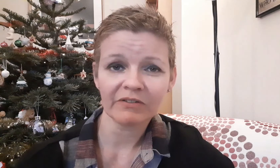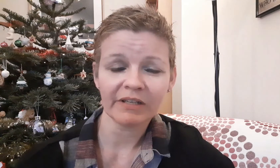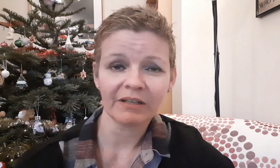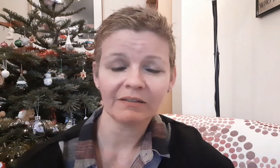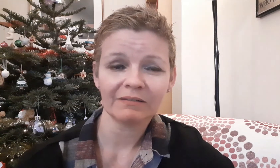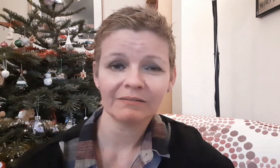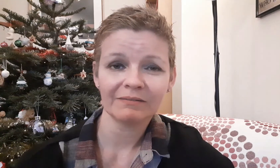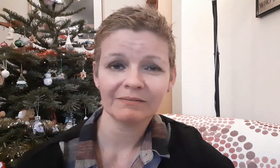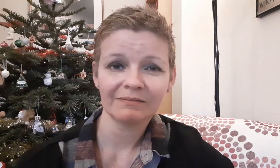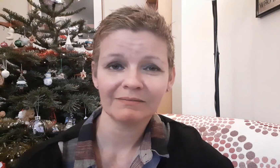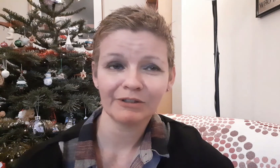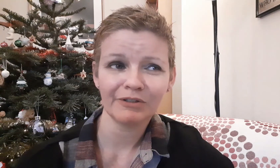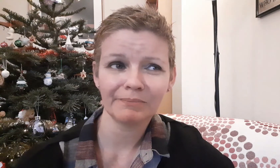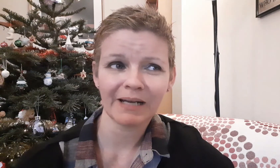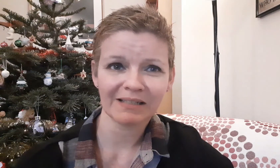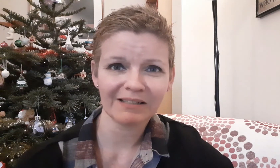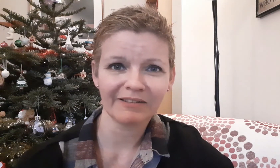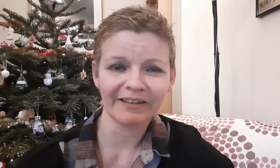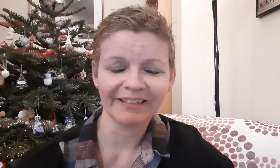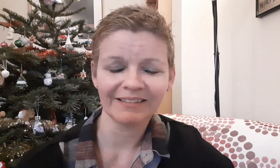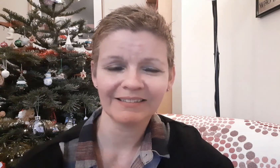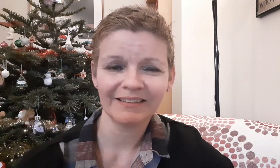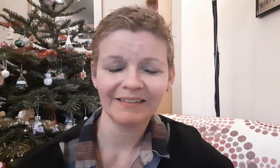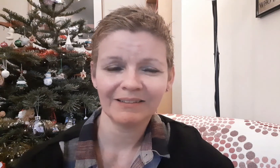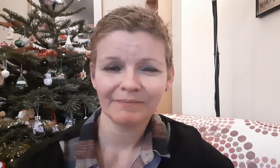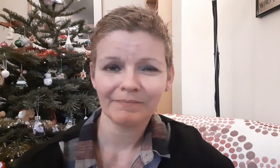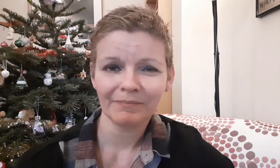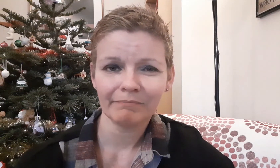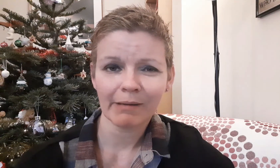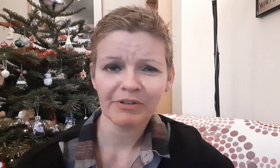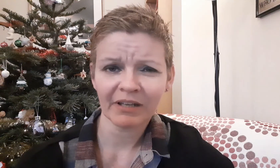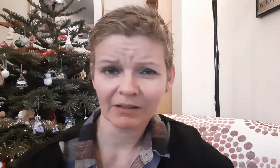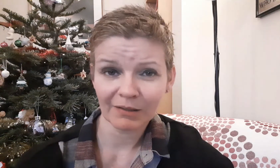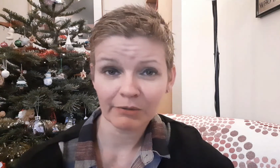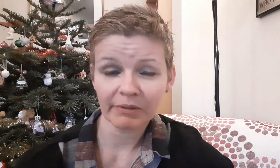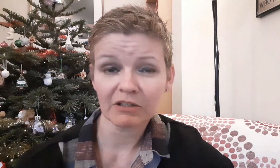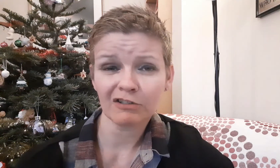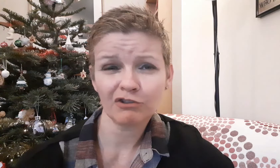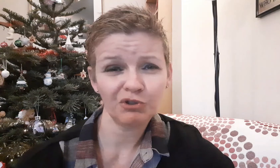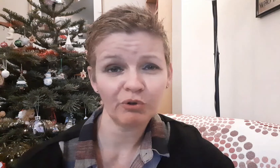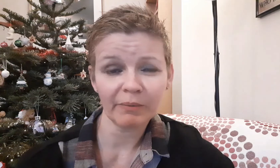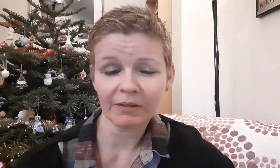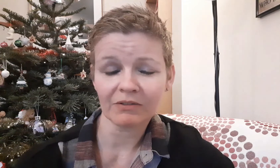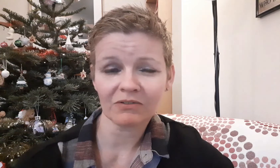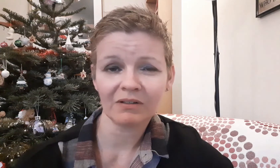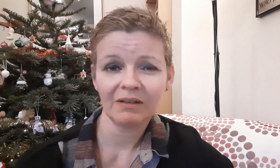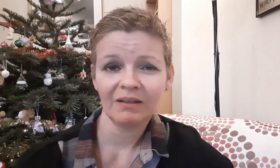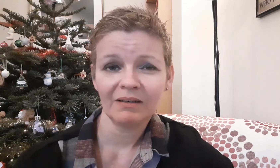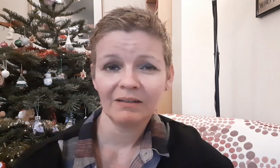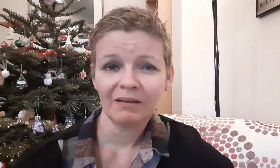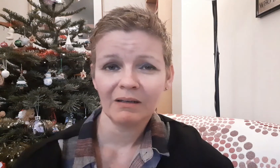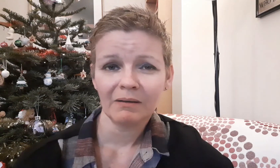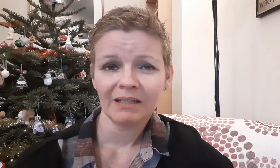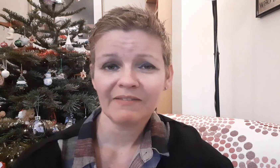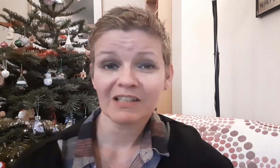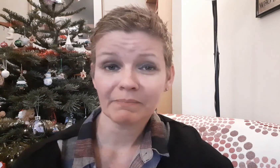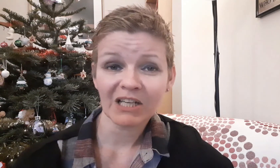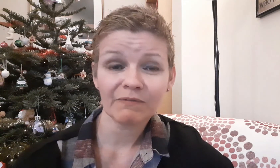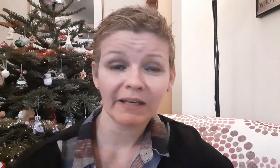year. Good, bad and ugly. May we take the good with us, the joy with us, leaving space for